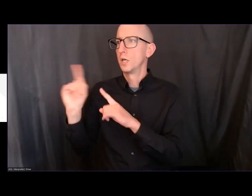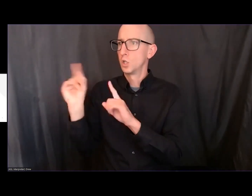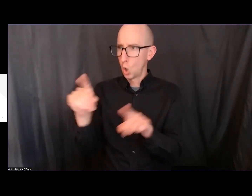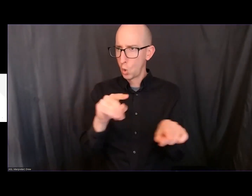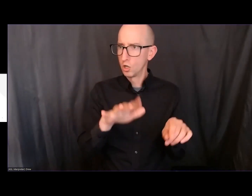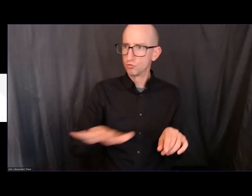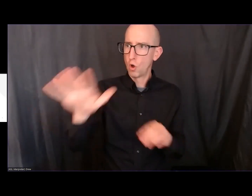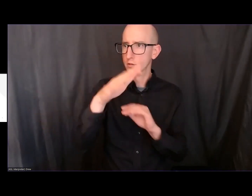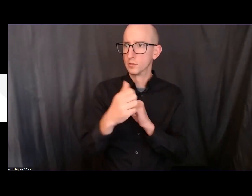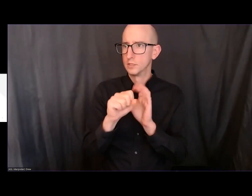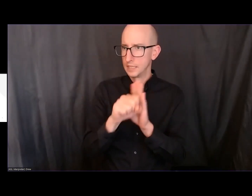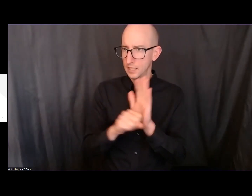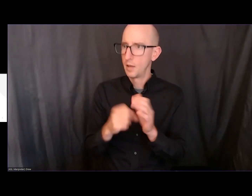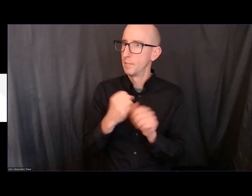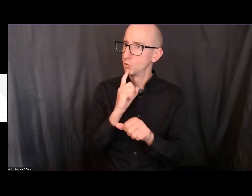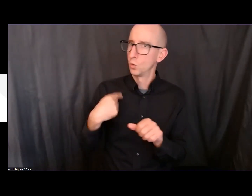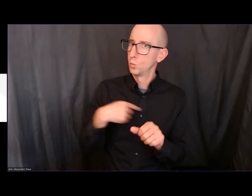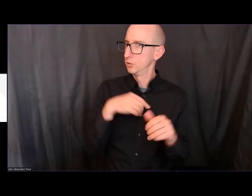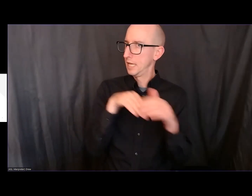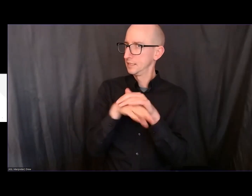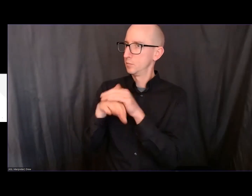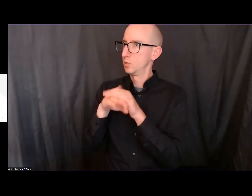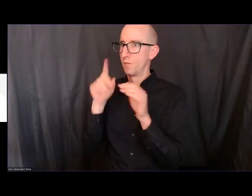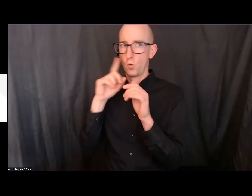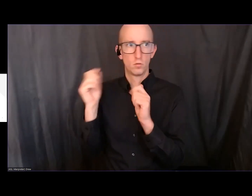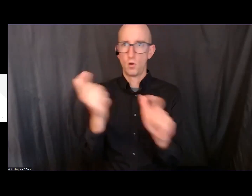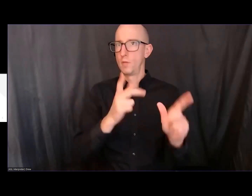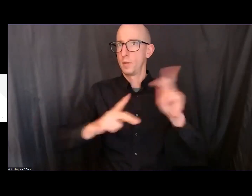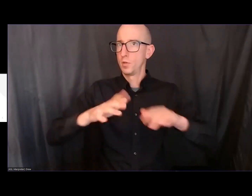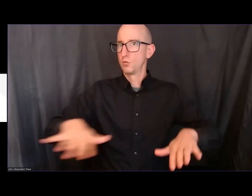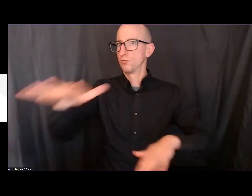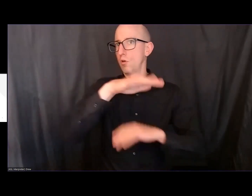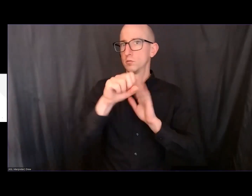being accessible to folks all across the Commonwealth,